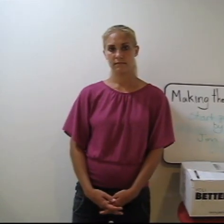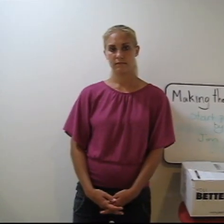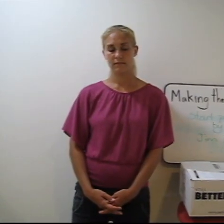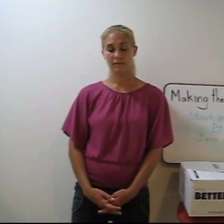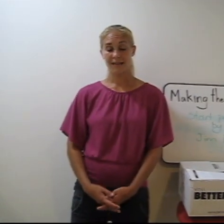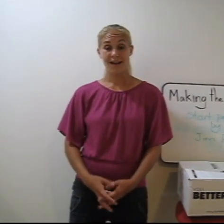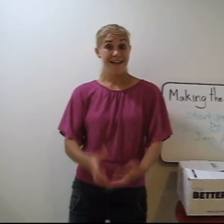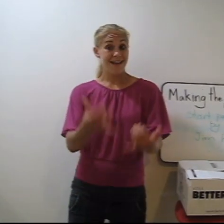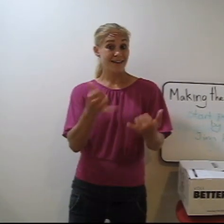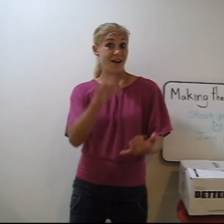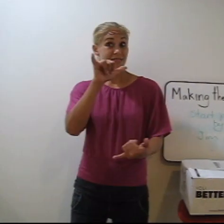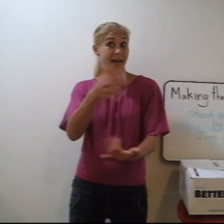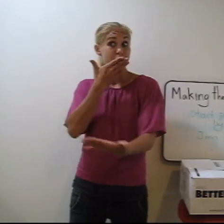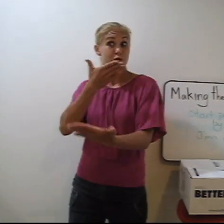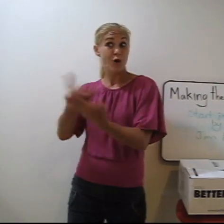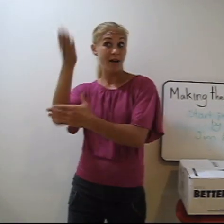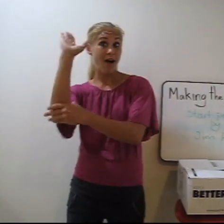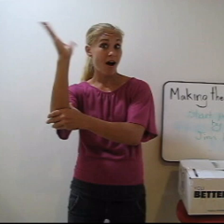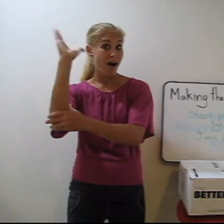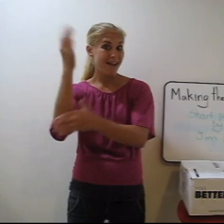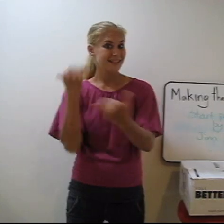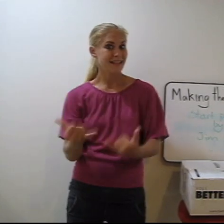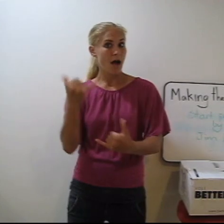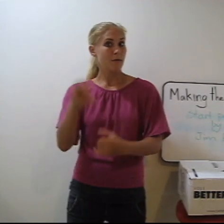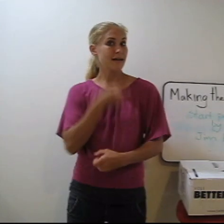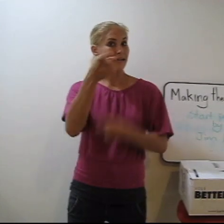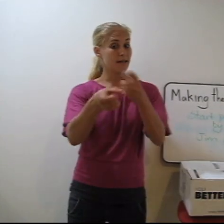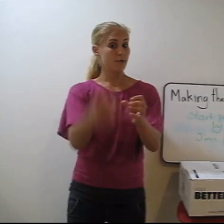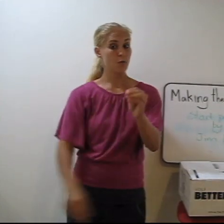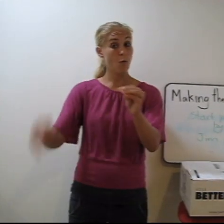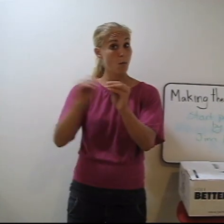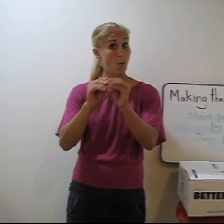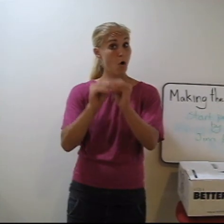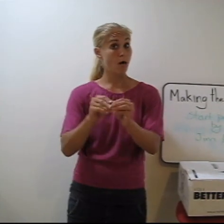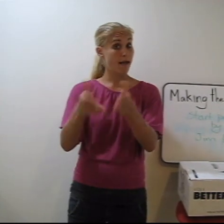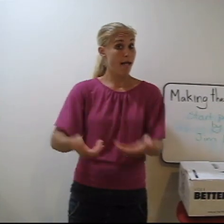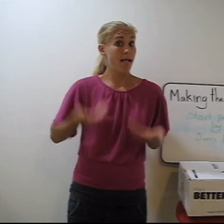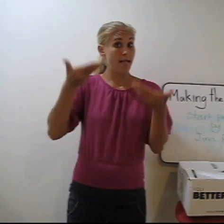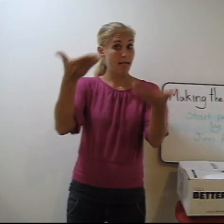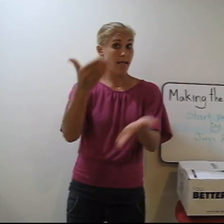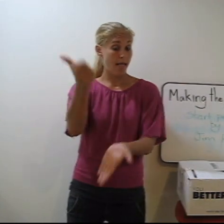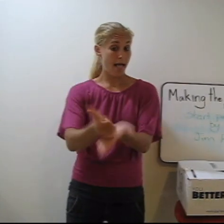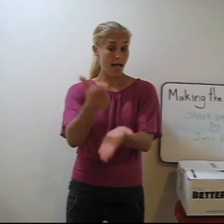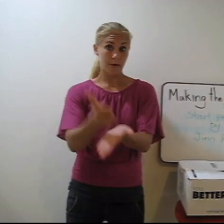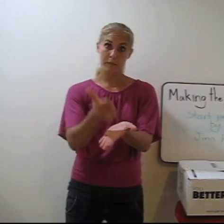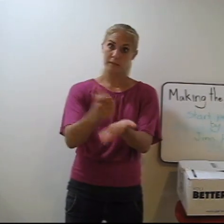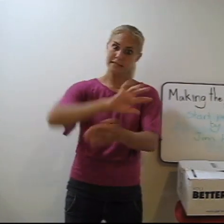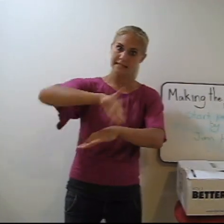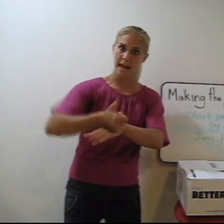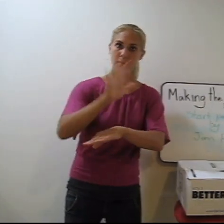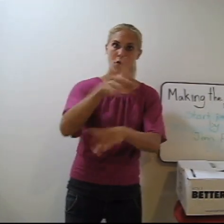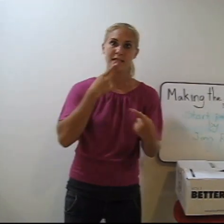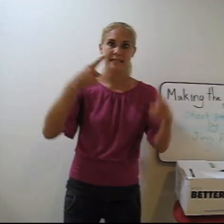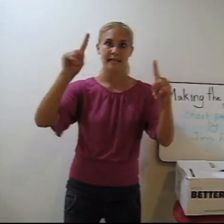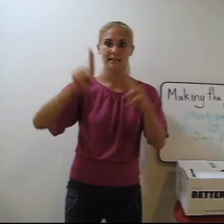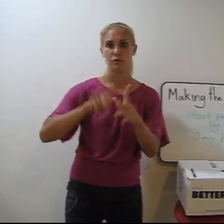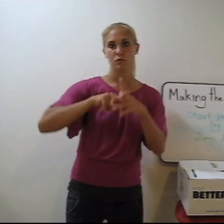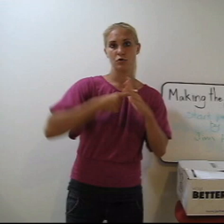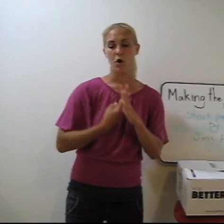That great context, let me give you a couple other suggestions to help structure yourself for success as you get started. Suggestion